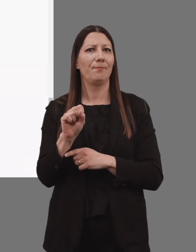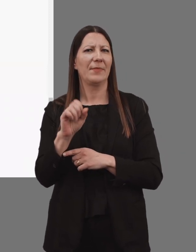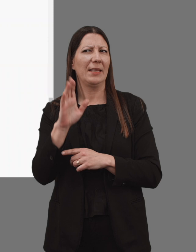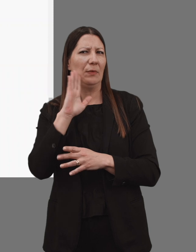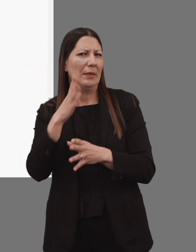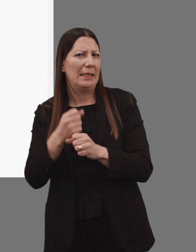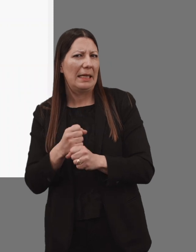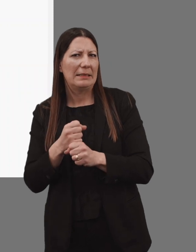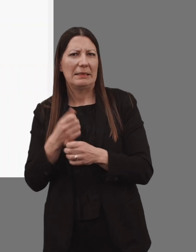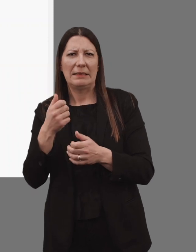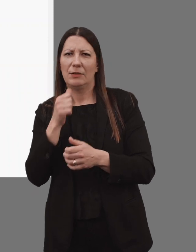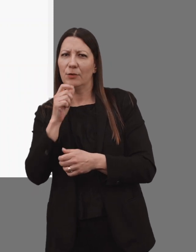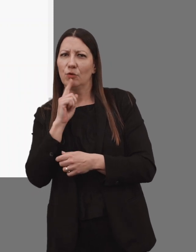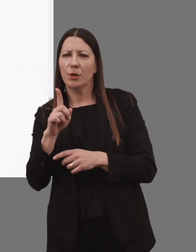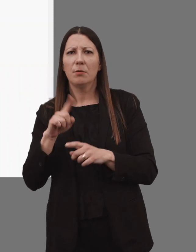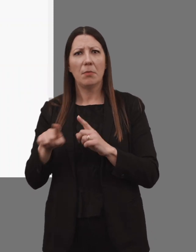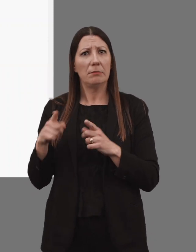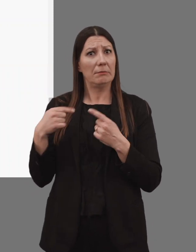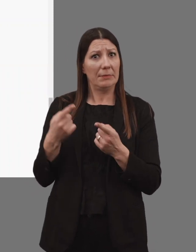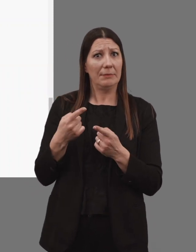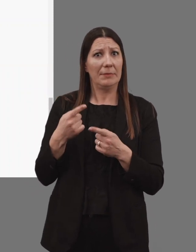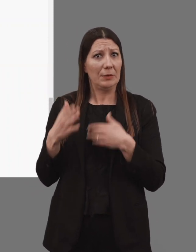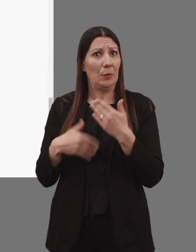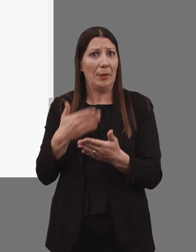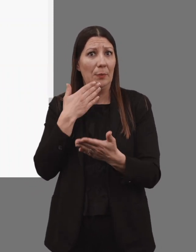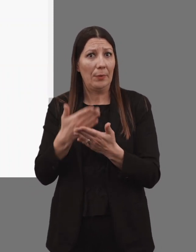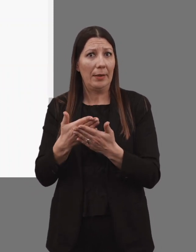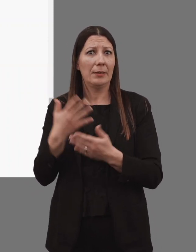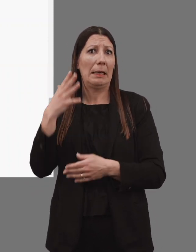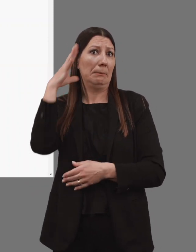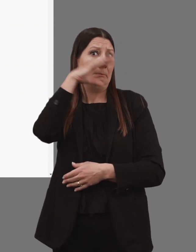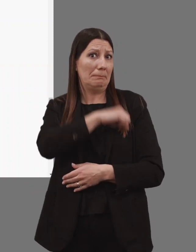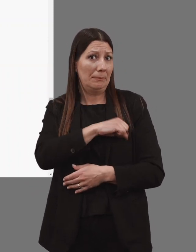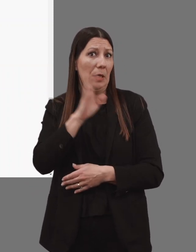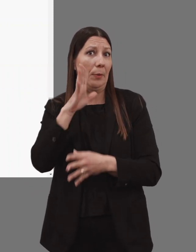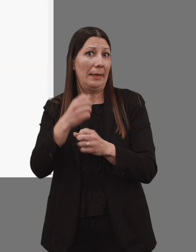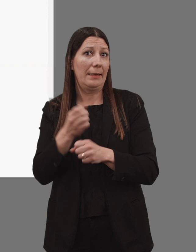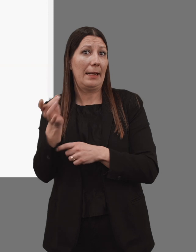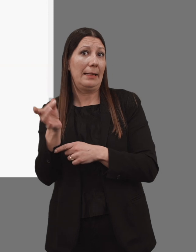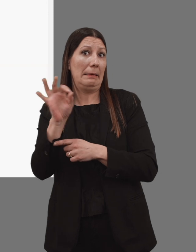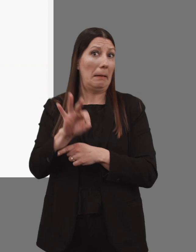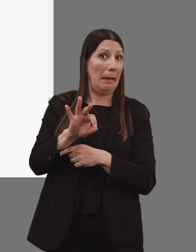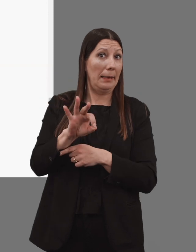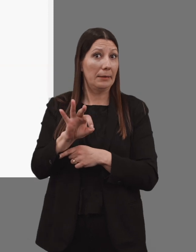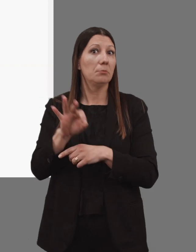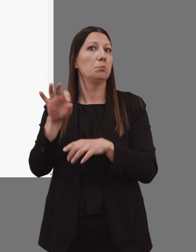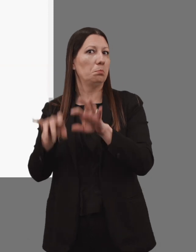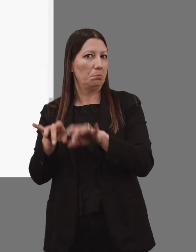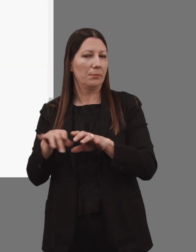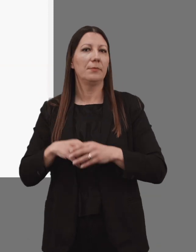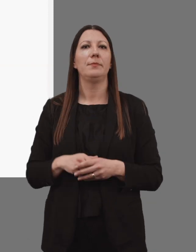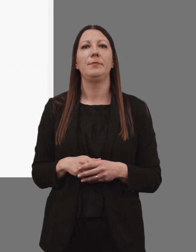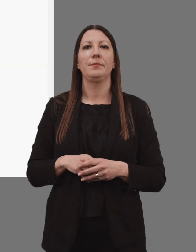we're going to get, but we're doing really well. So we figure we'll get an 89. And then we're also taking,